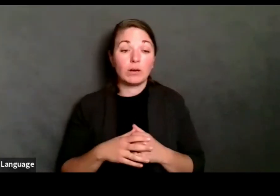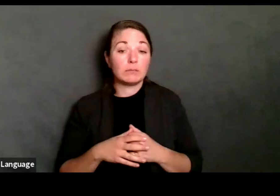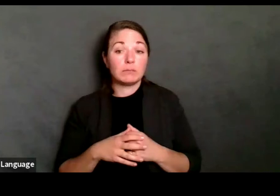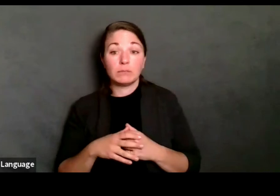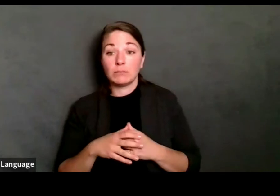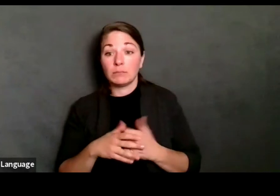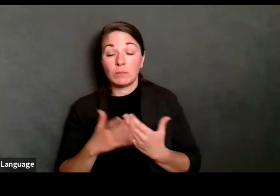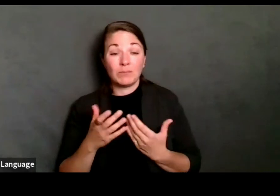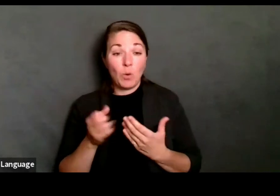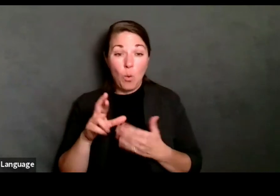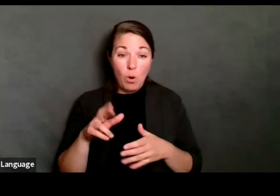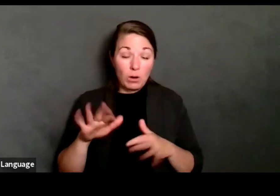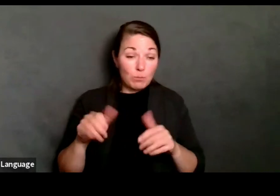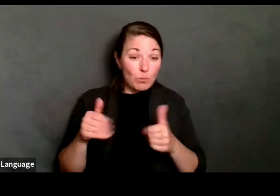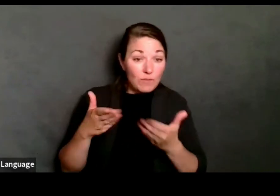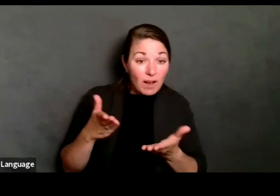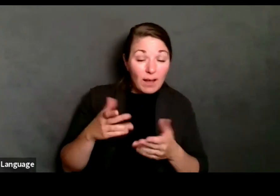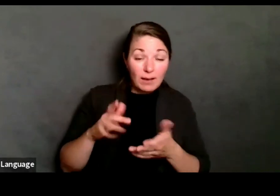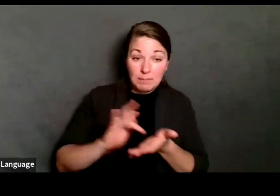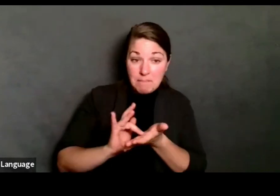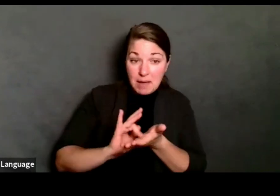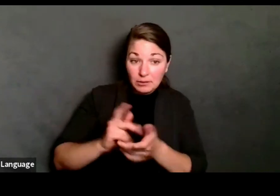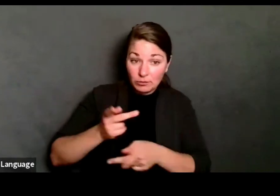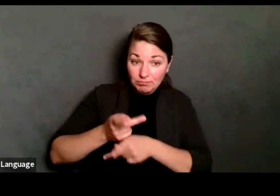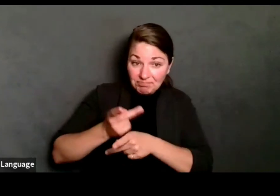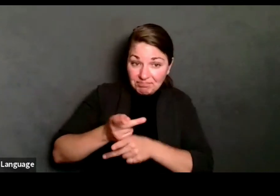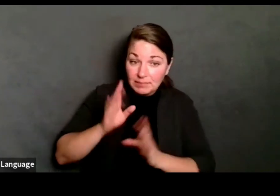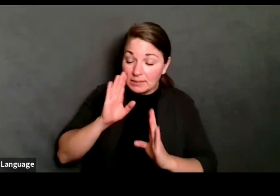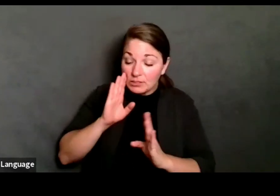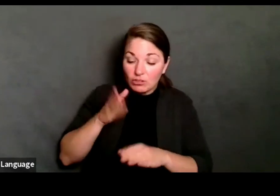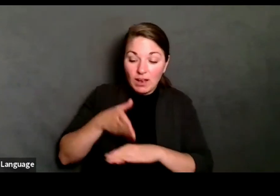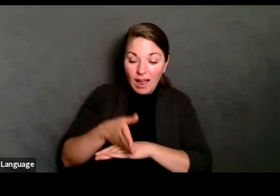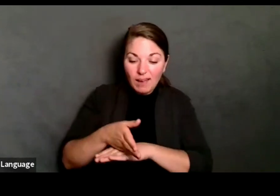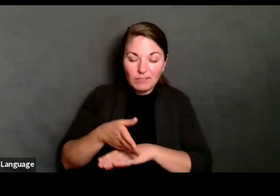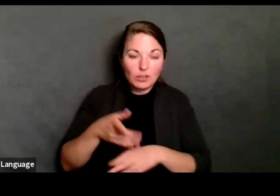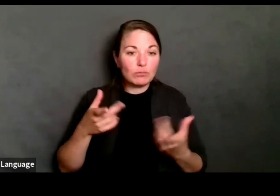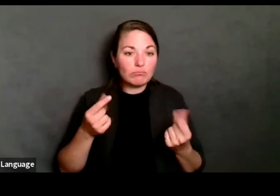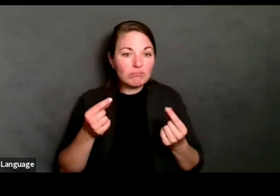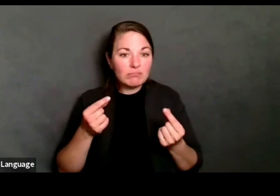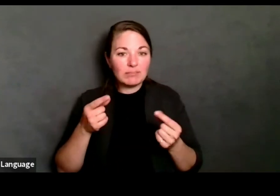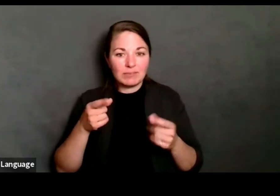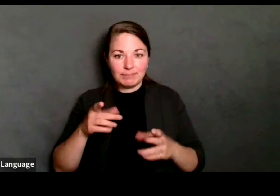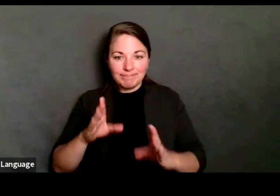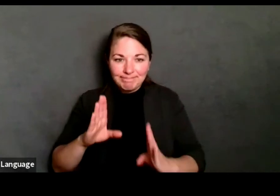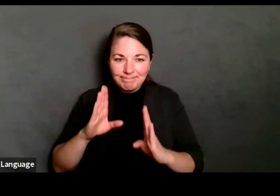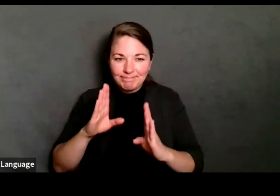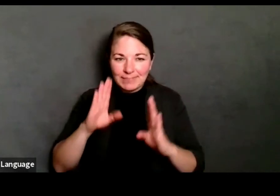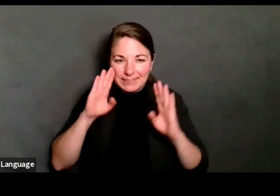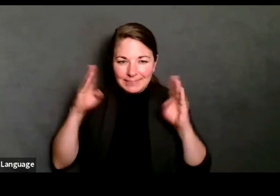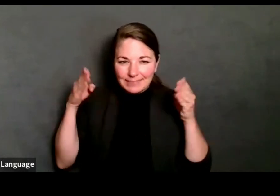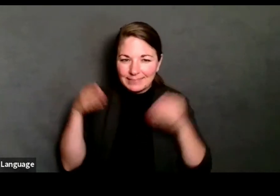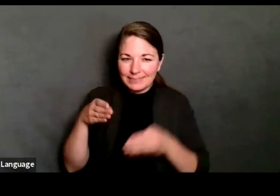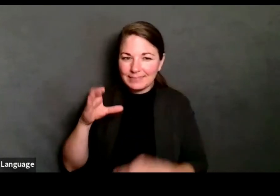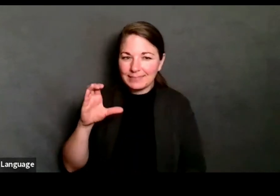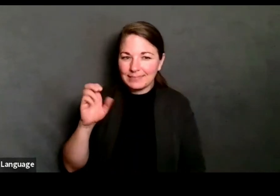acute aftermath, there are some simple things that you can do to center them in your practice. First, let's start with a mindset